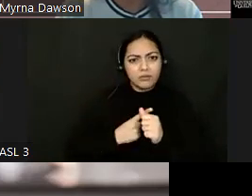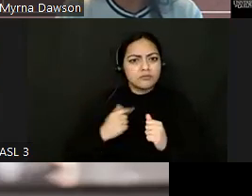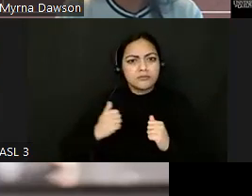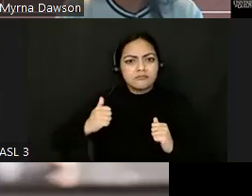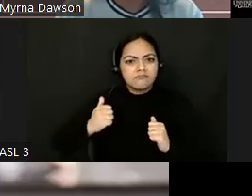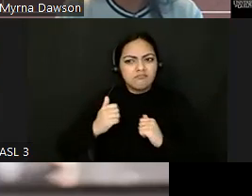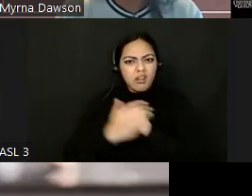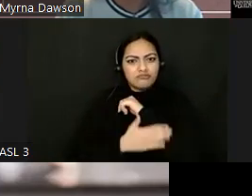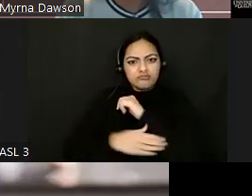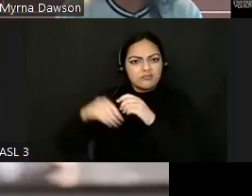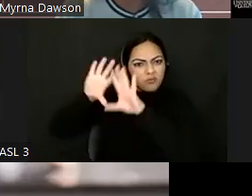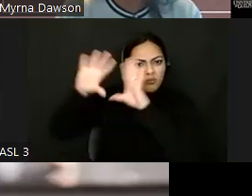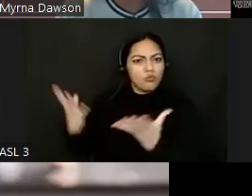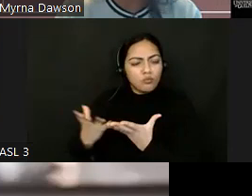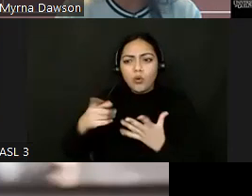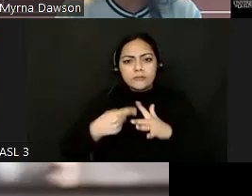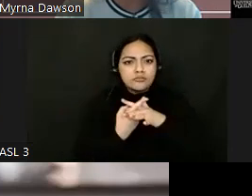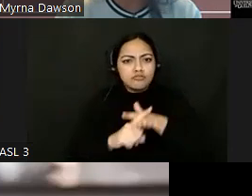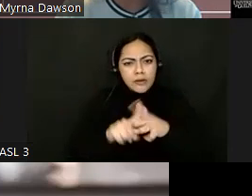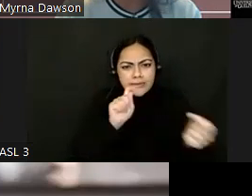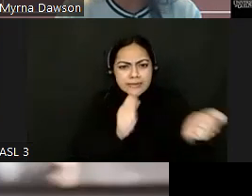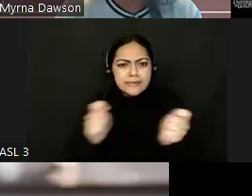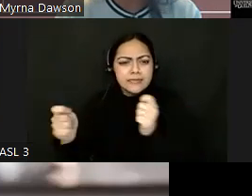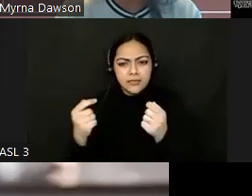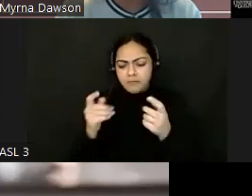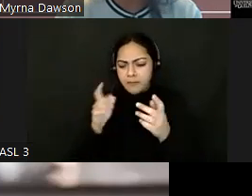measures in the mid-1980s.